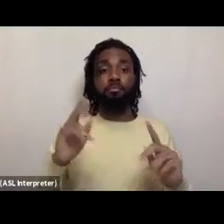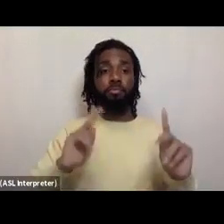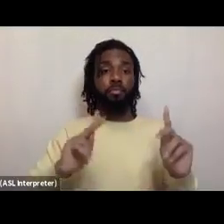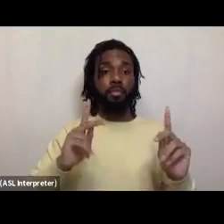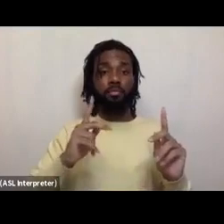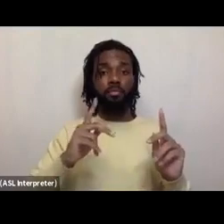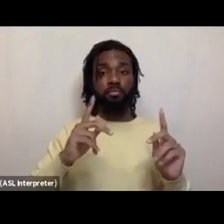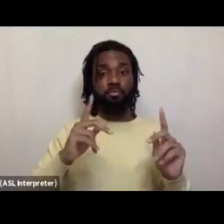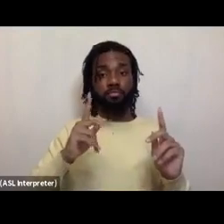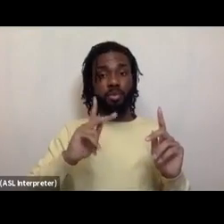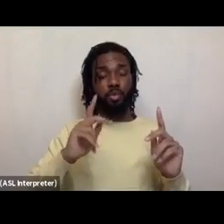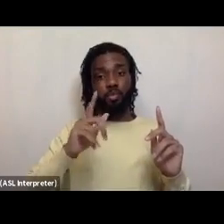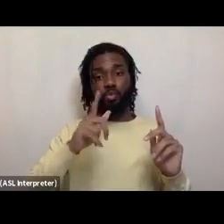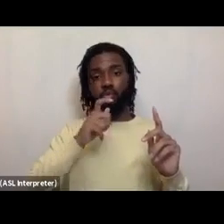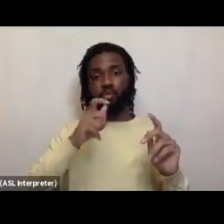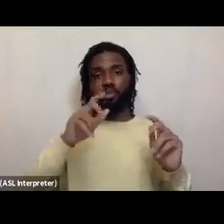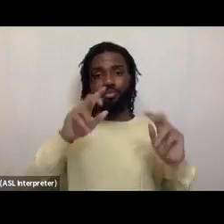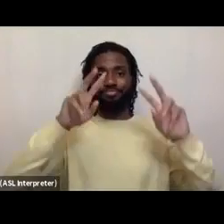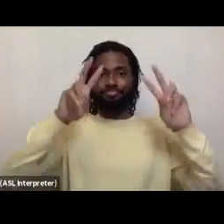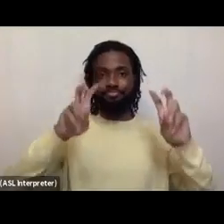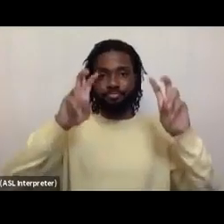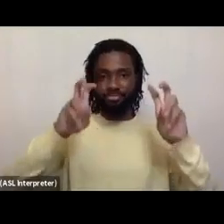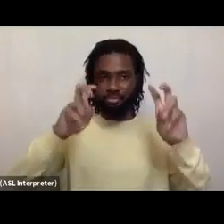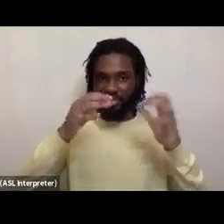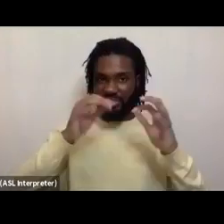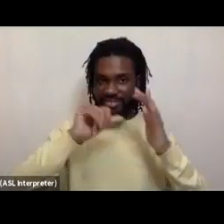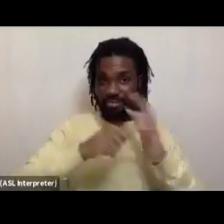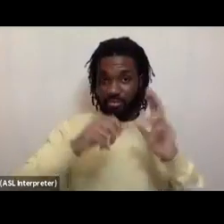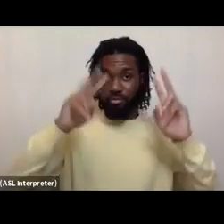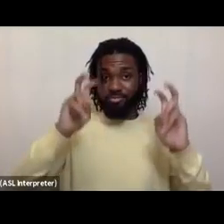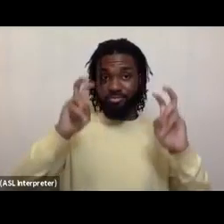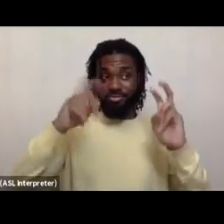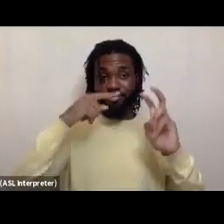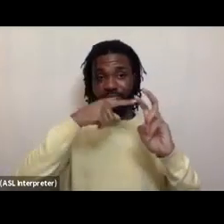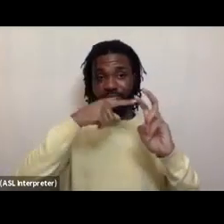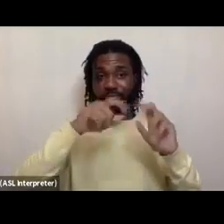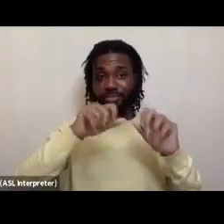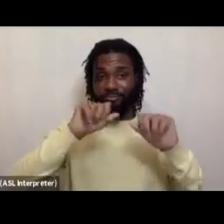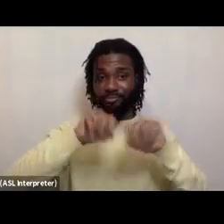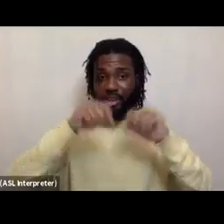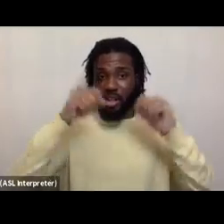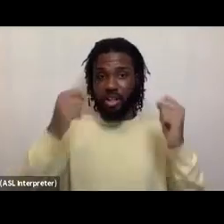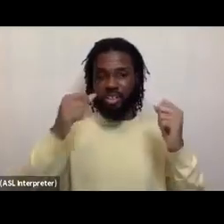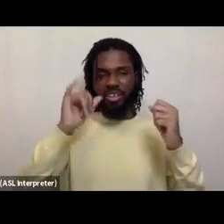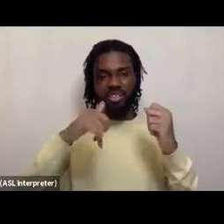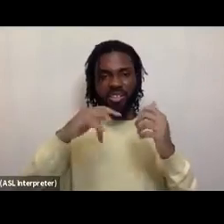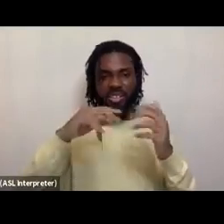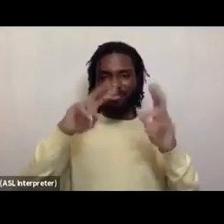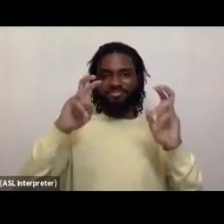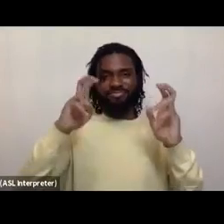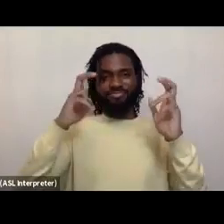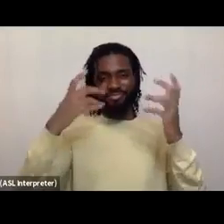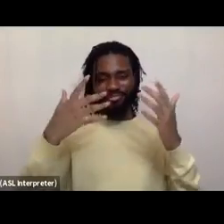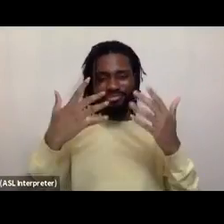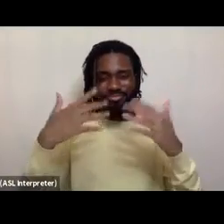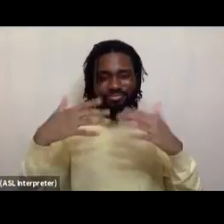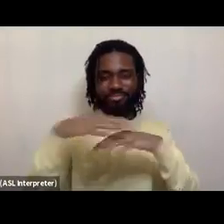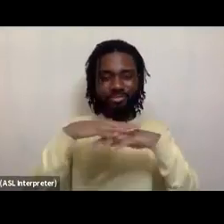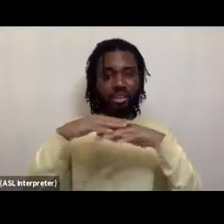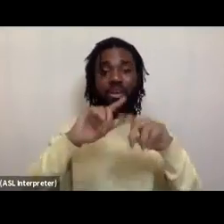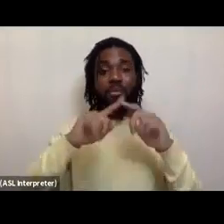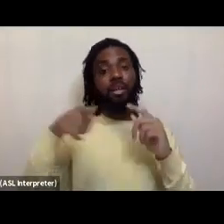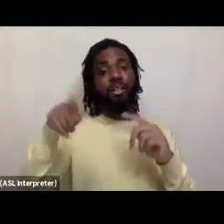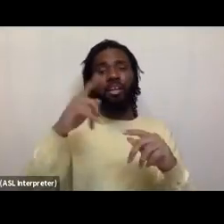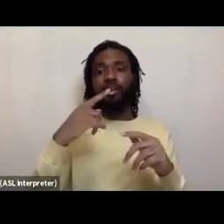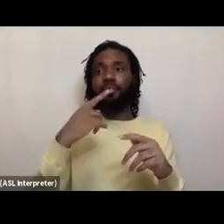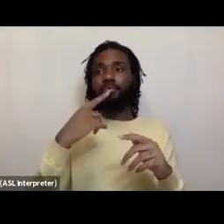air quotes because these are so arbitrary, but people who they claim violated